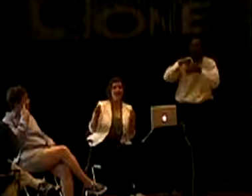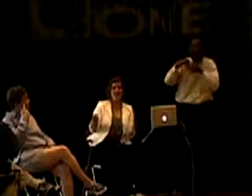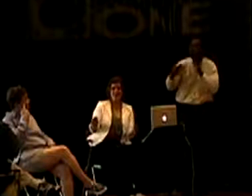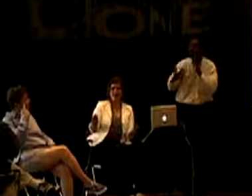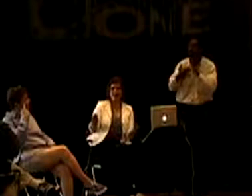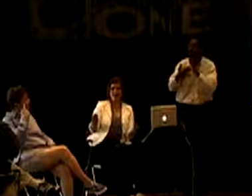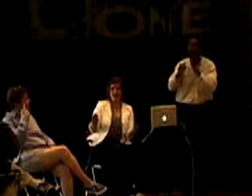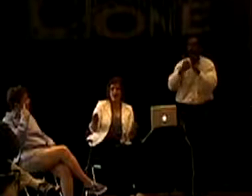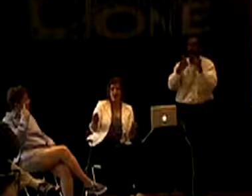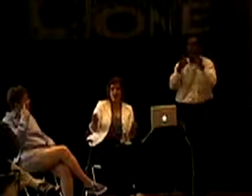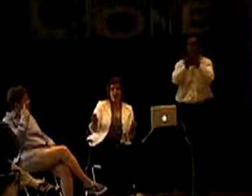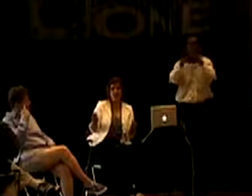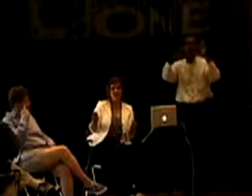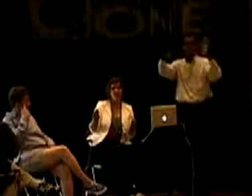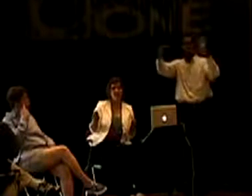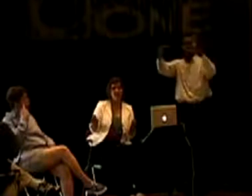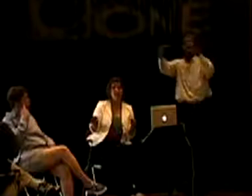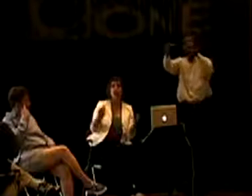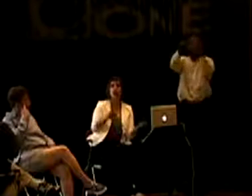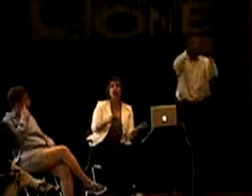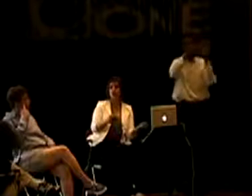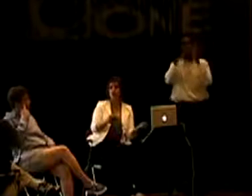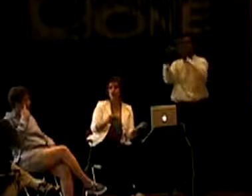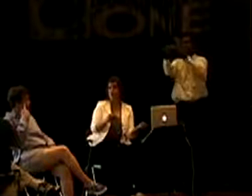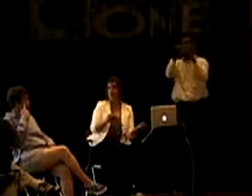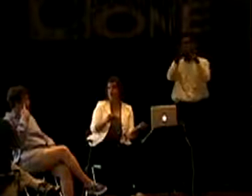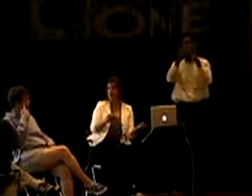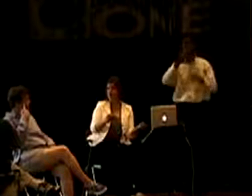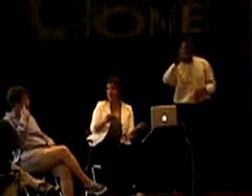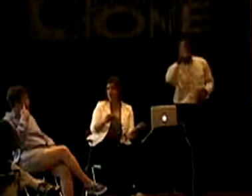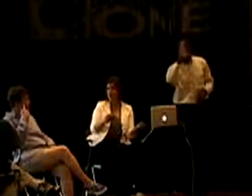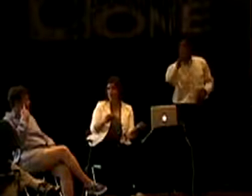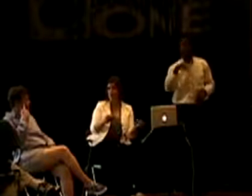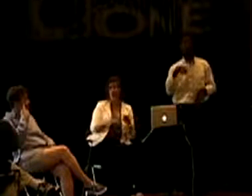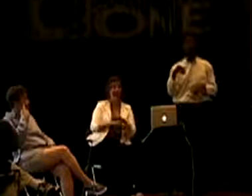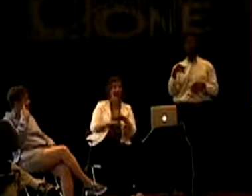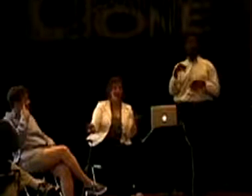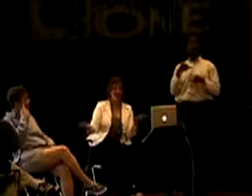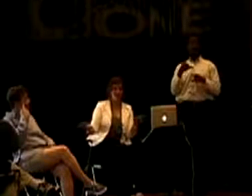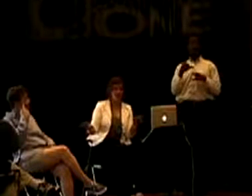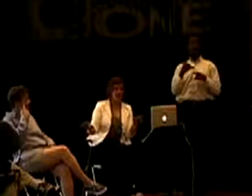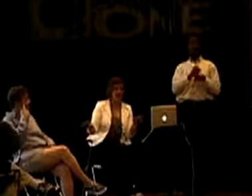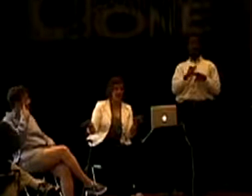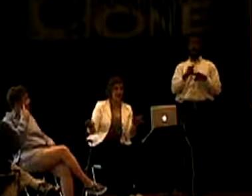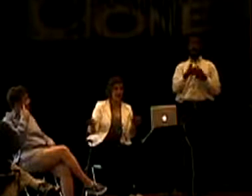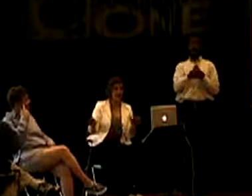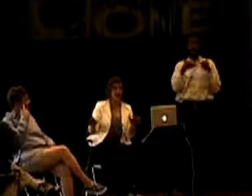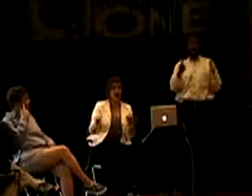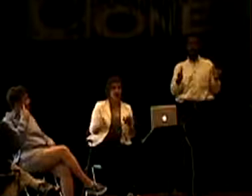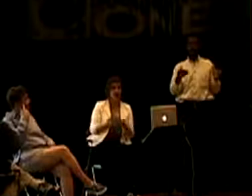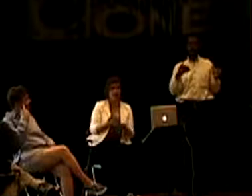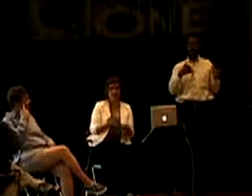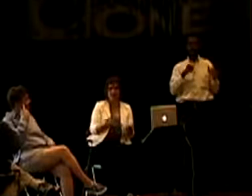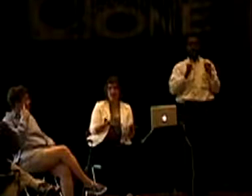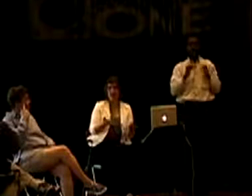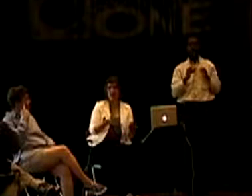the technology, which in fact we had to put into the rehearsal room in order for us to be able to do any of it right, we had to have